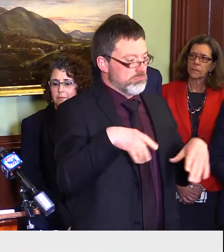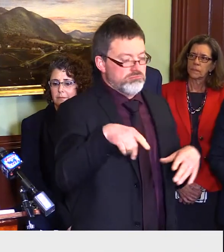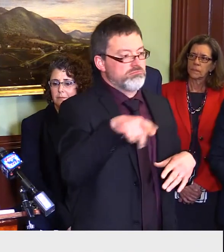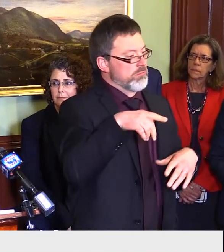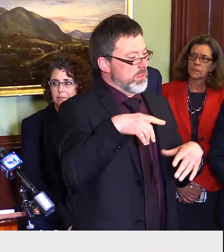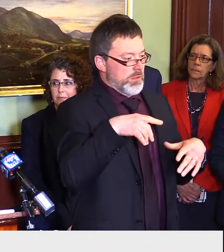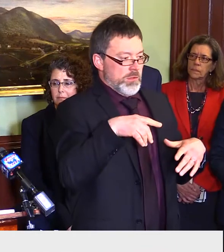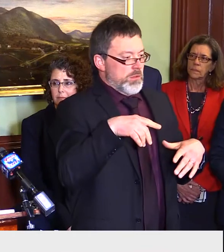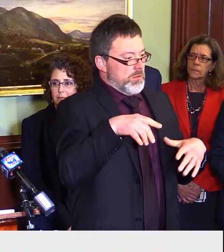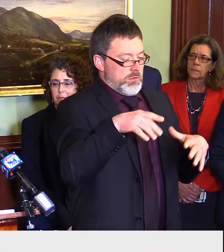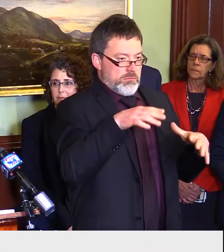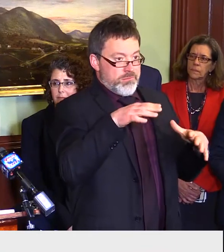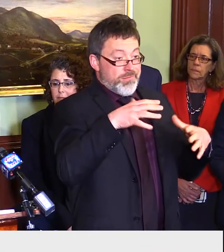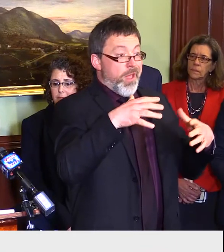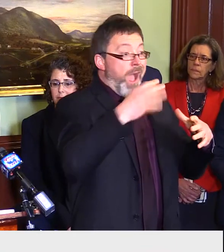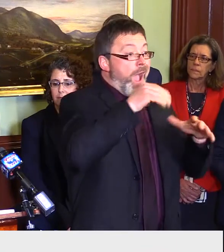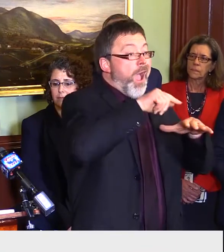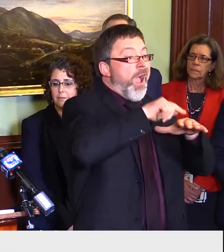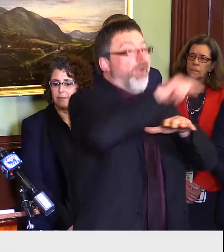continue to serve us well.